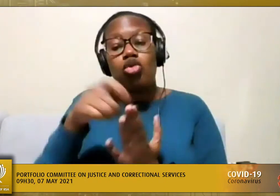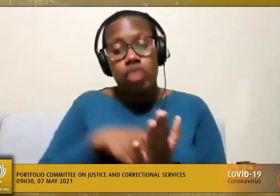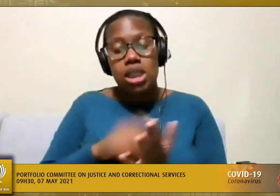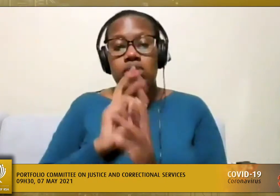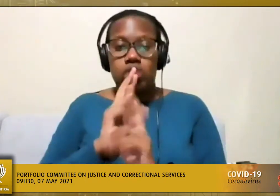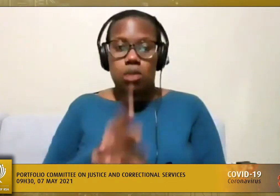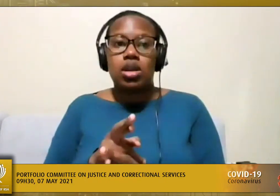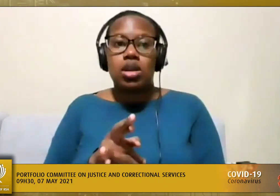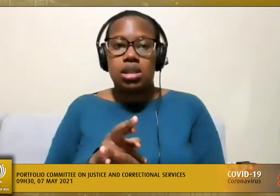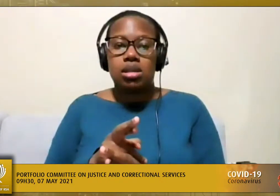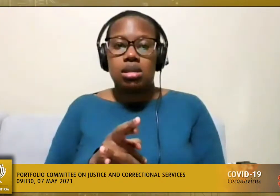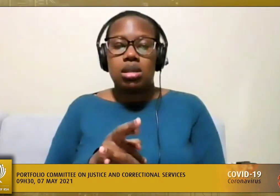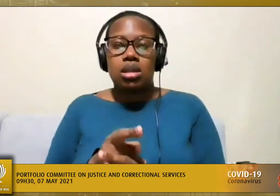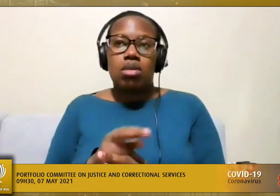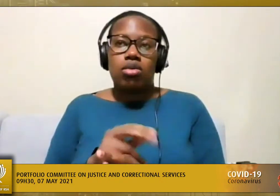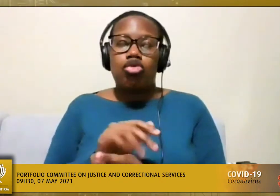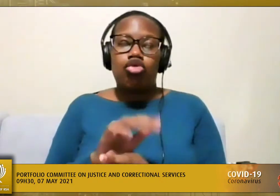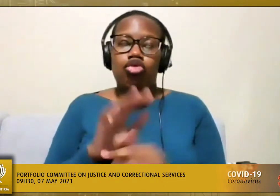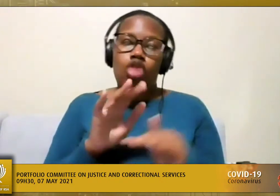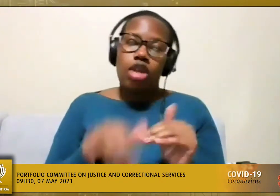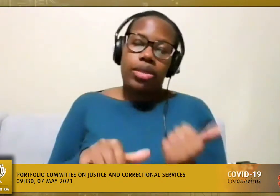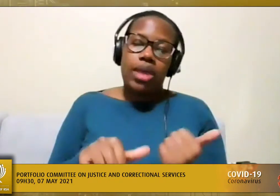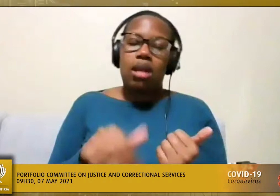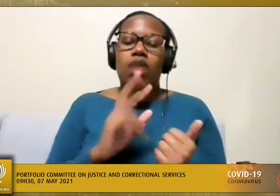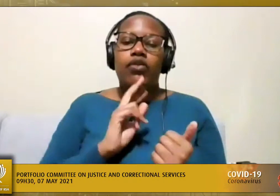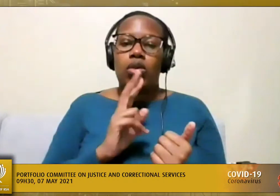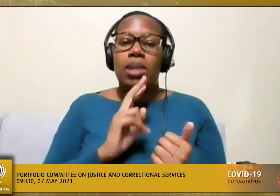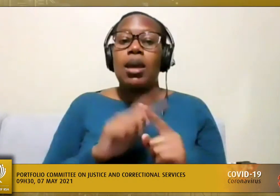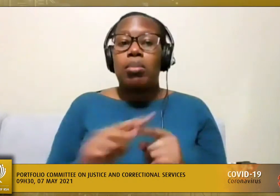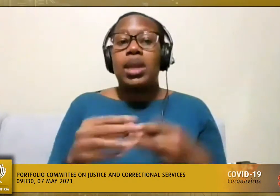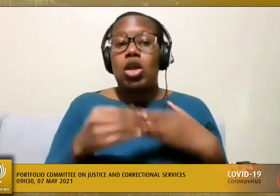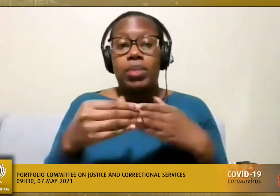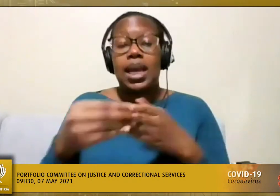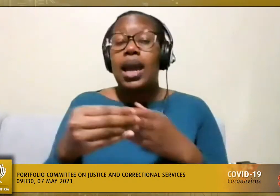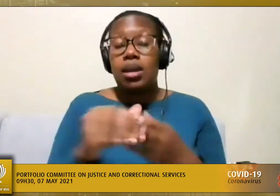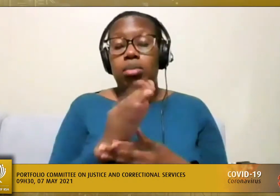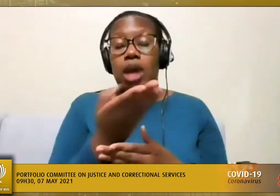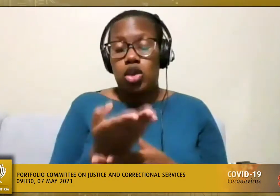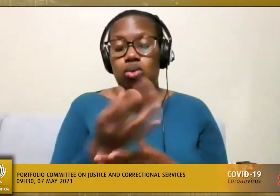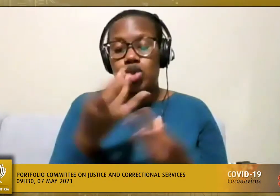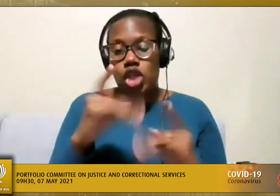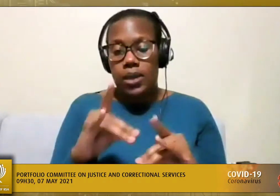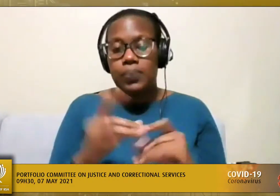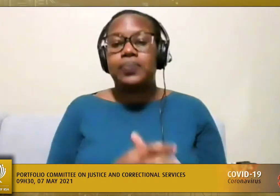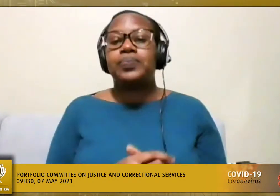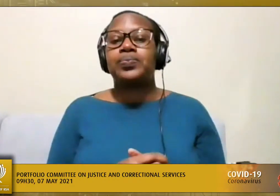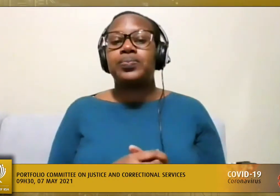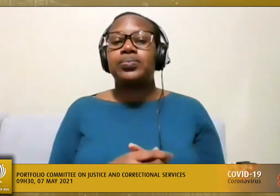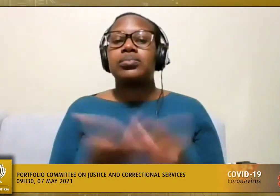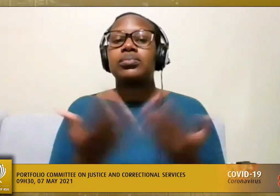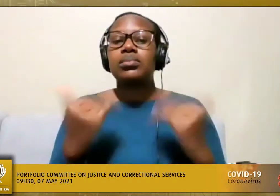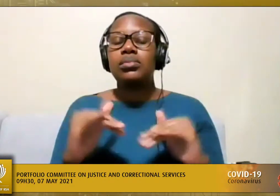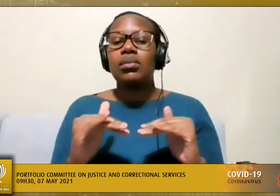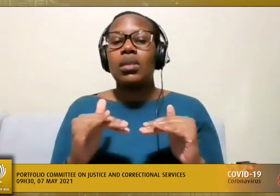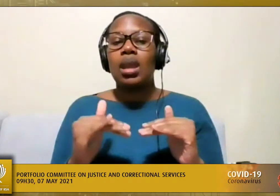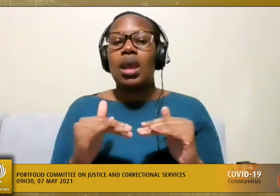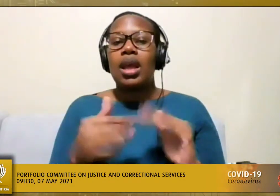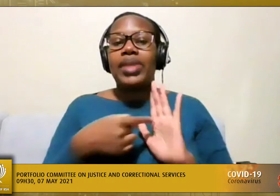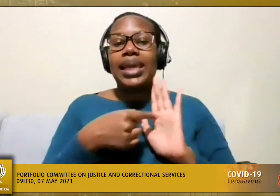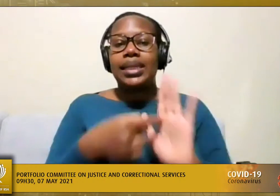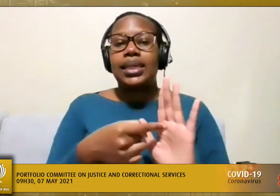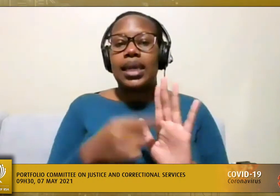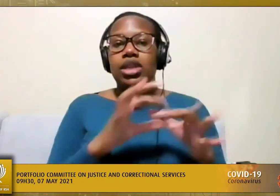as to a verbal input at this stage but I'll be guided by your chair um the indicator regarding